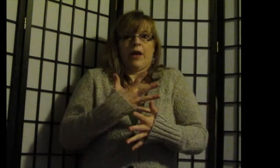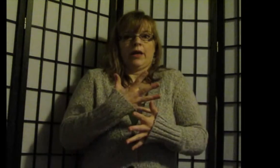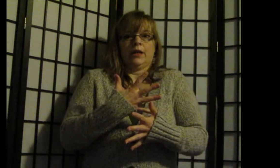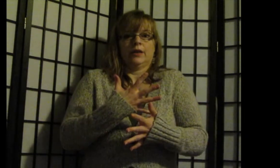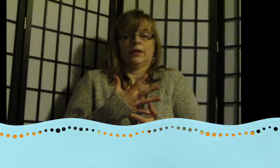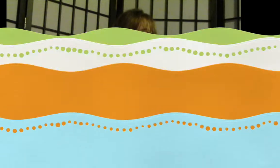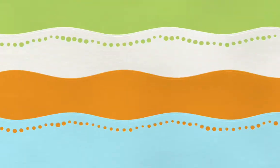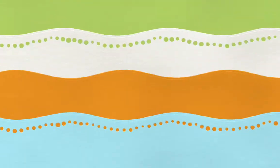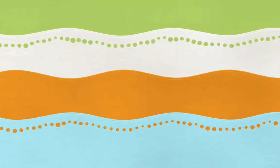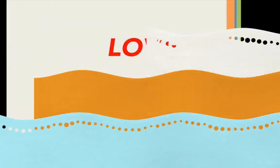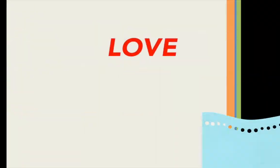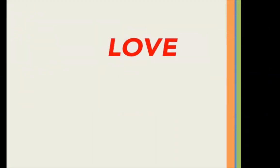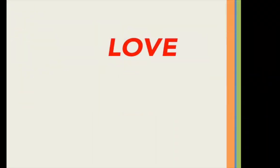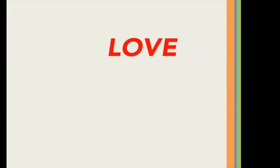afraid.